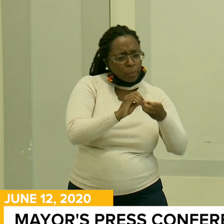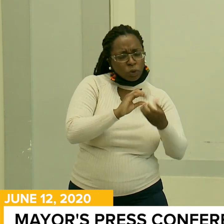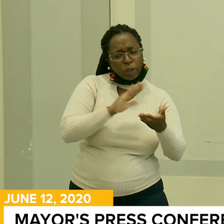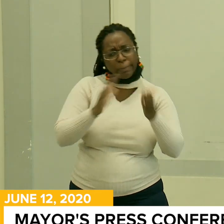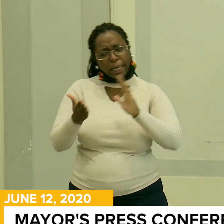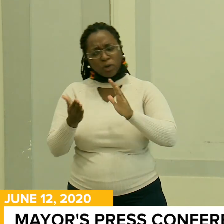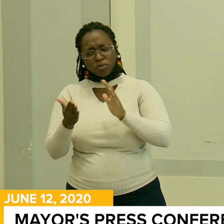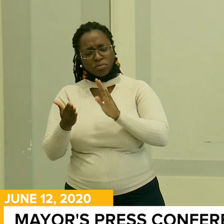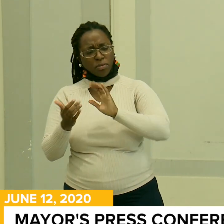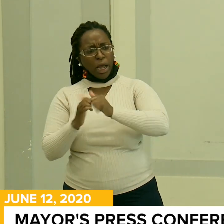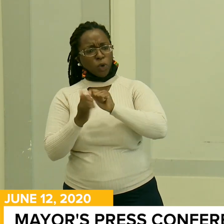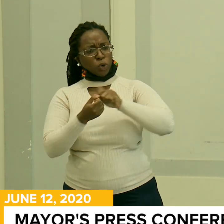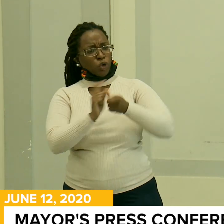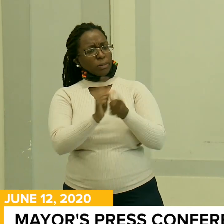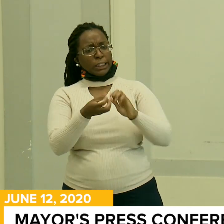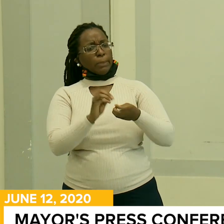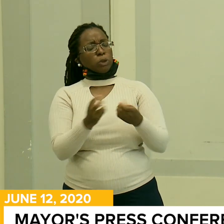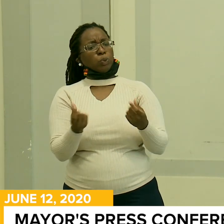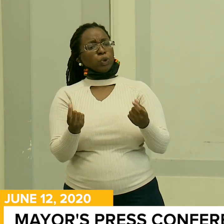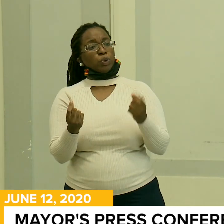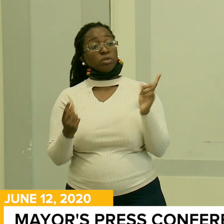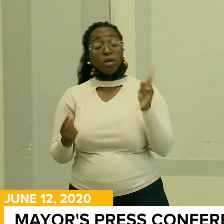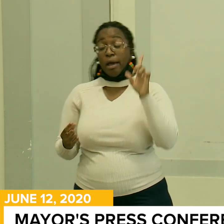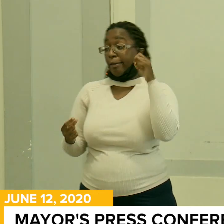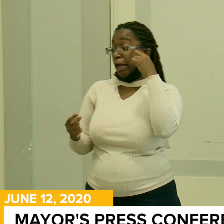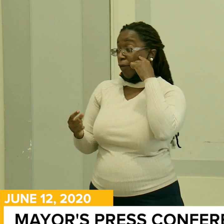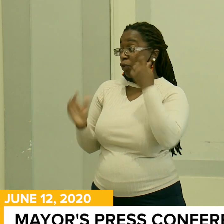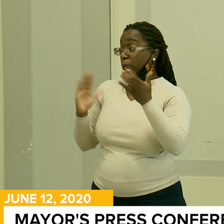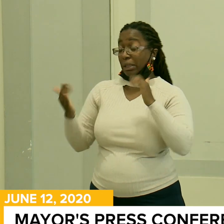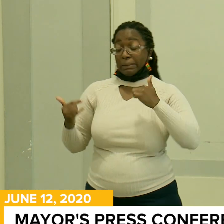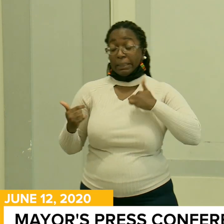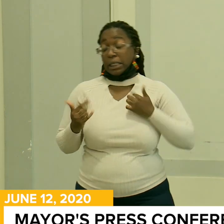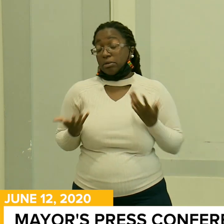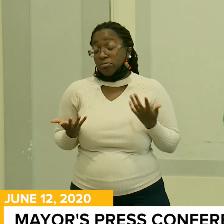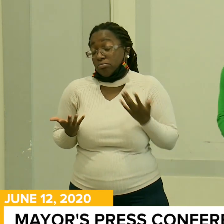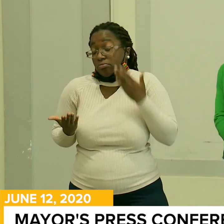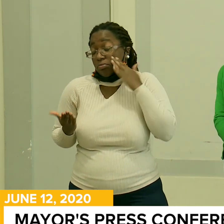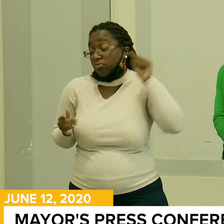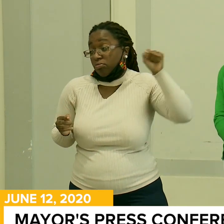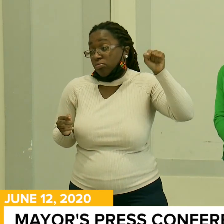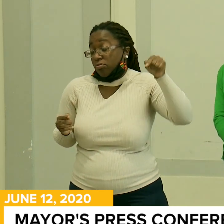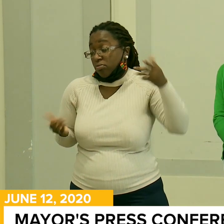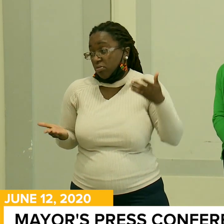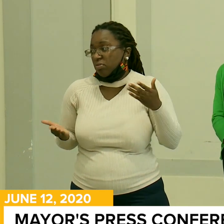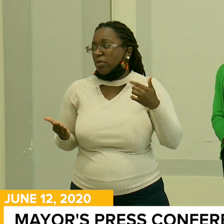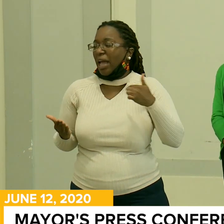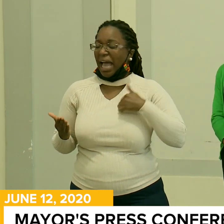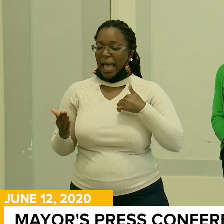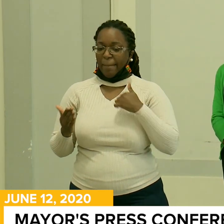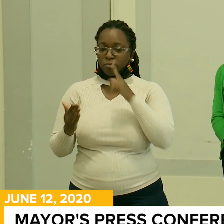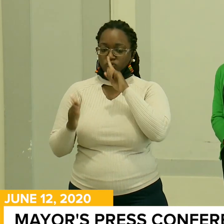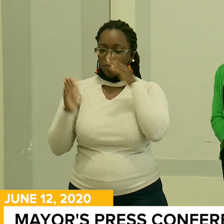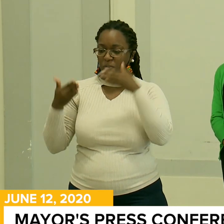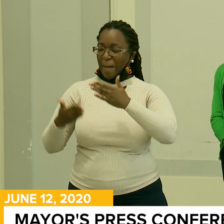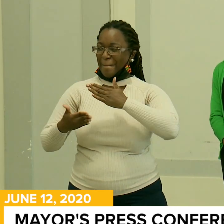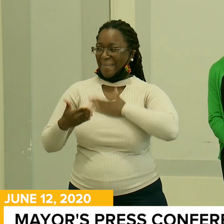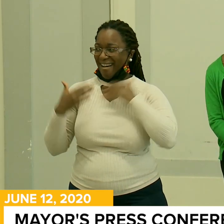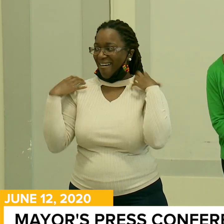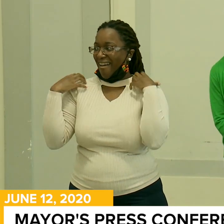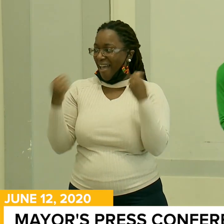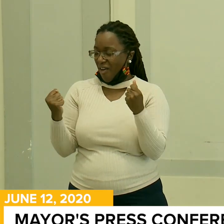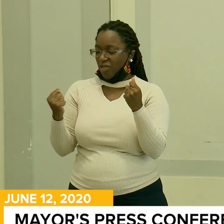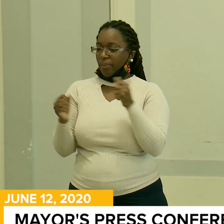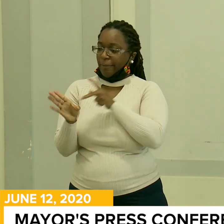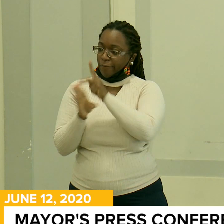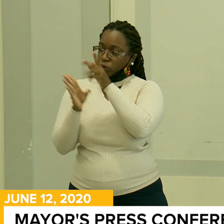How do you analyze what he said? I don't know what the governor's looking at. I look at what my health professionals are telling me and the data.